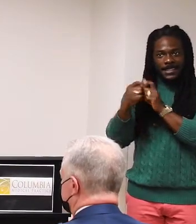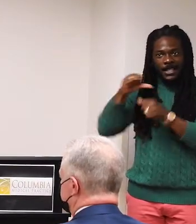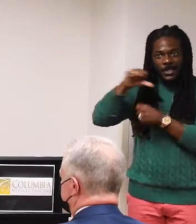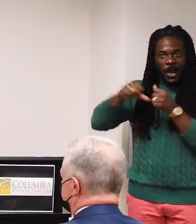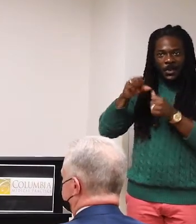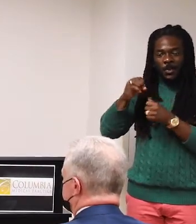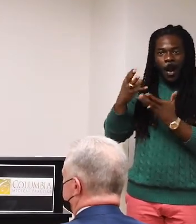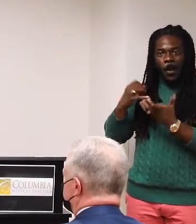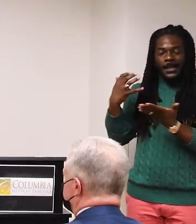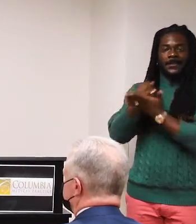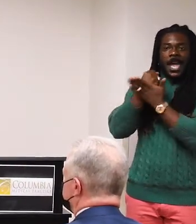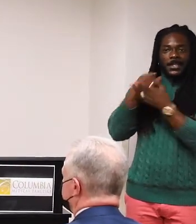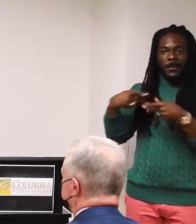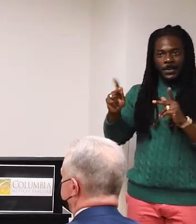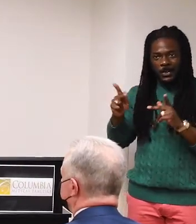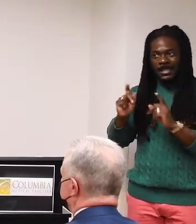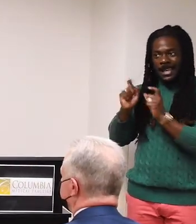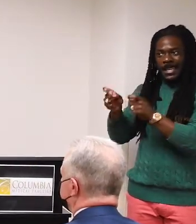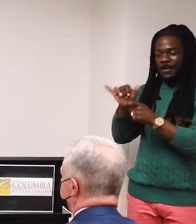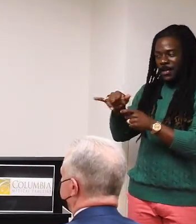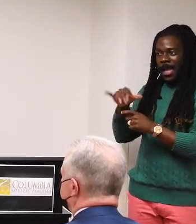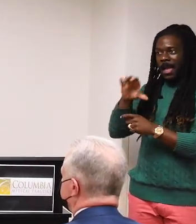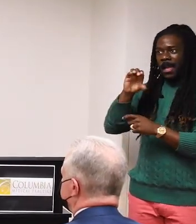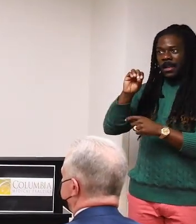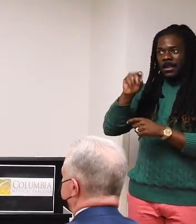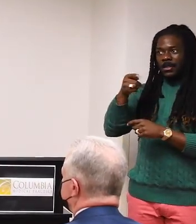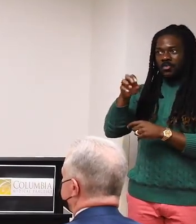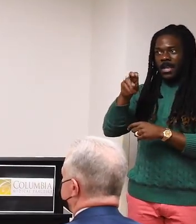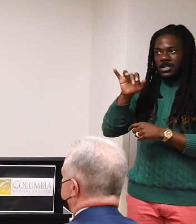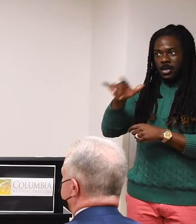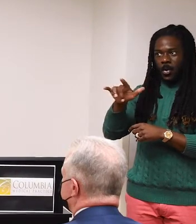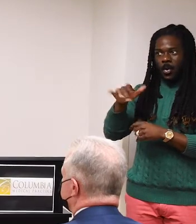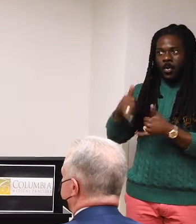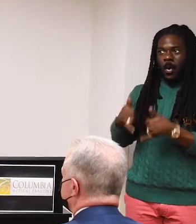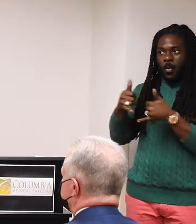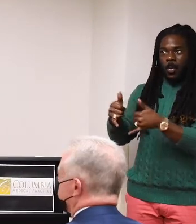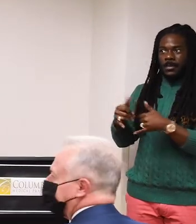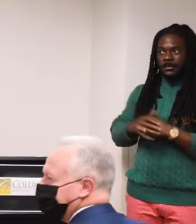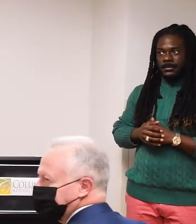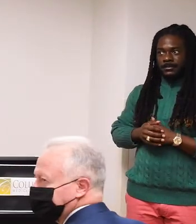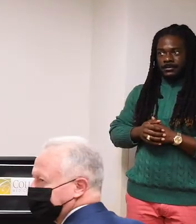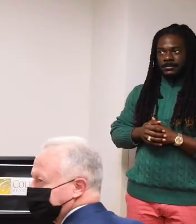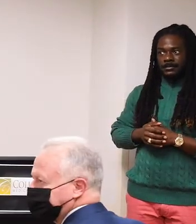that opportunity to give you that congressional award.